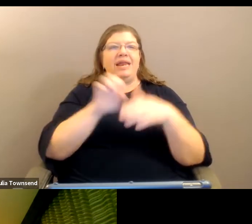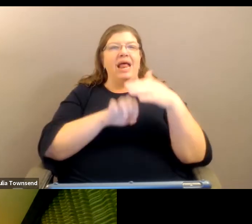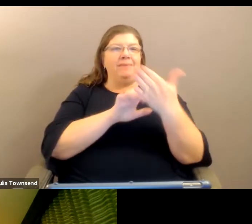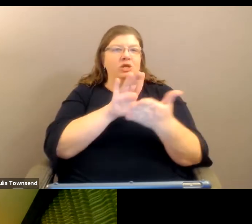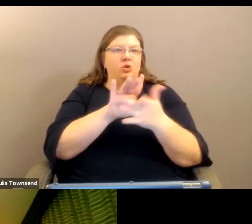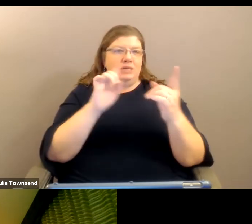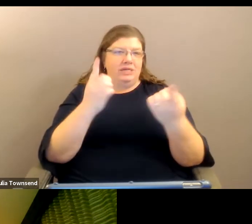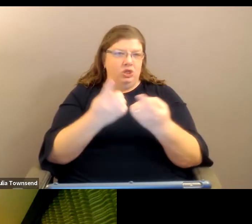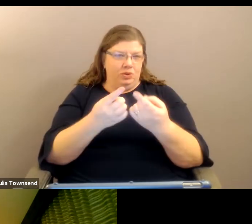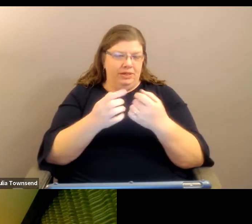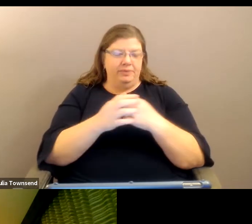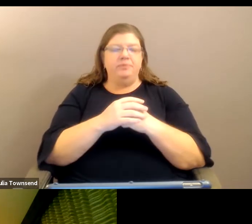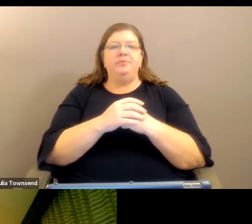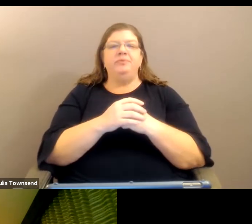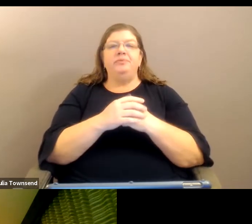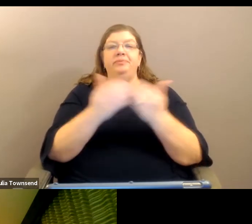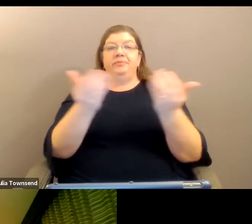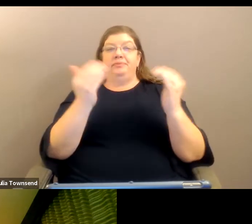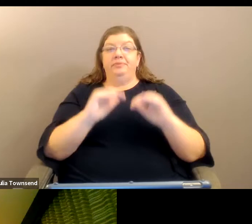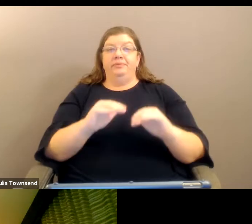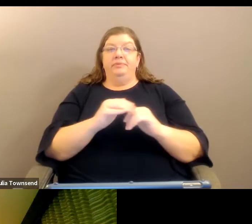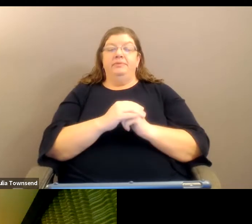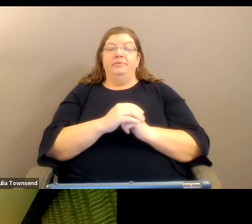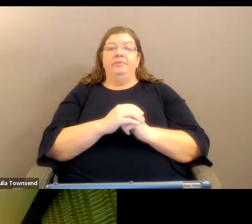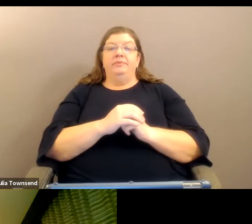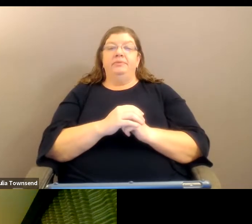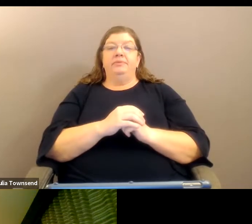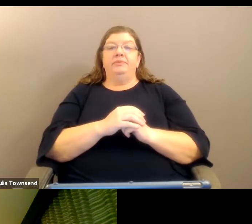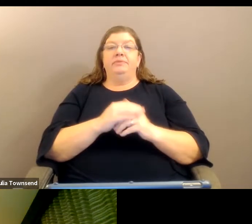district. Next slide, please.